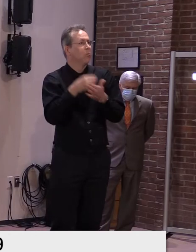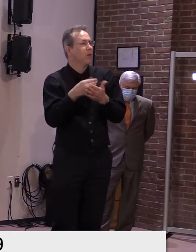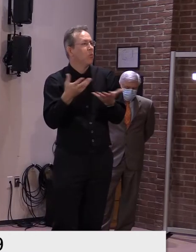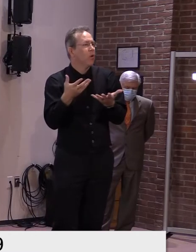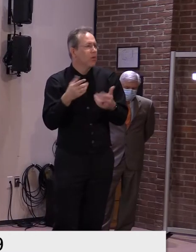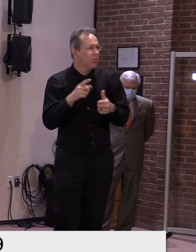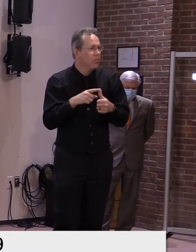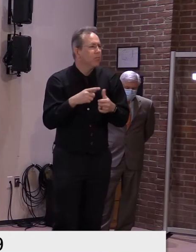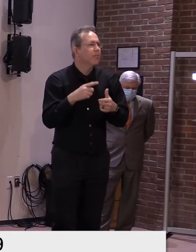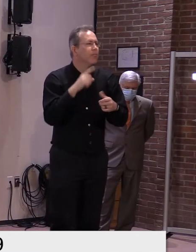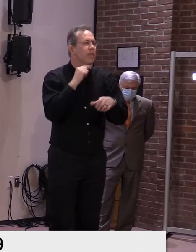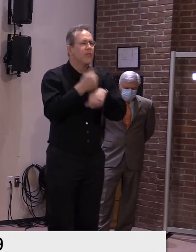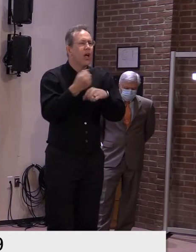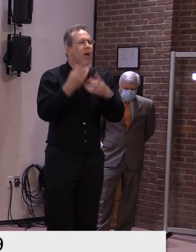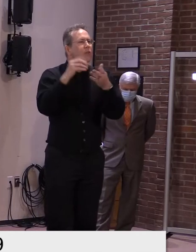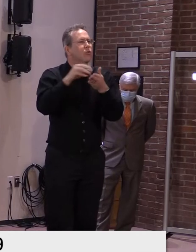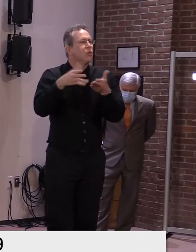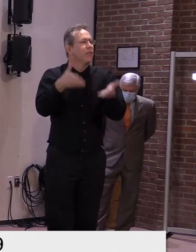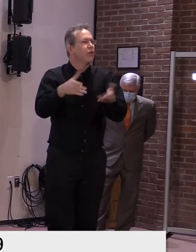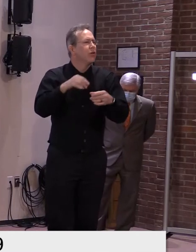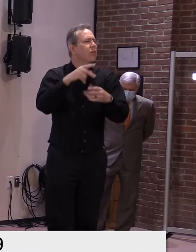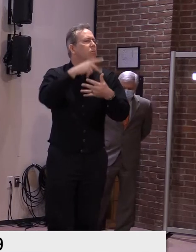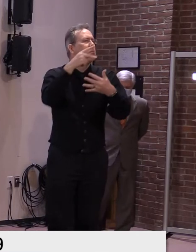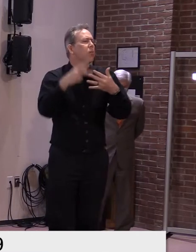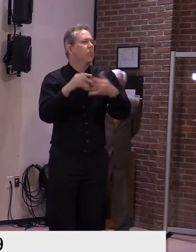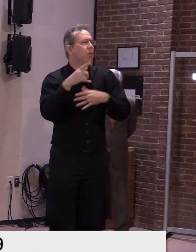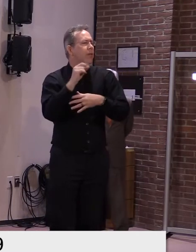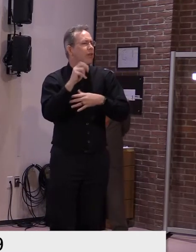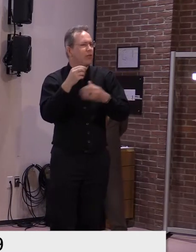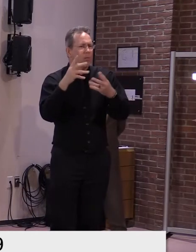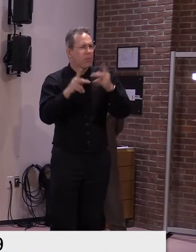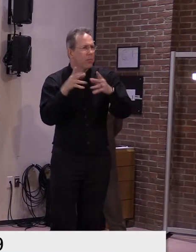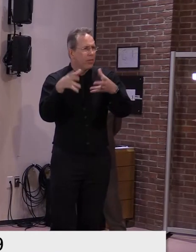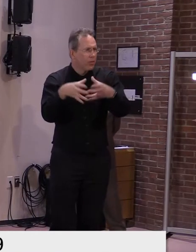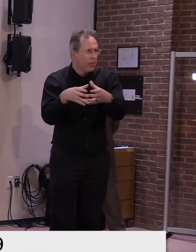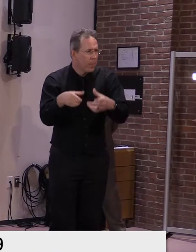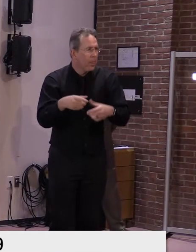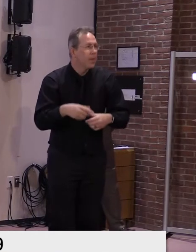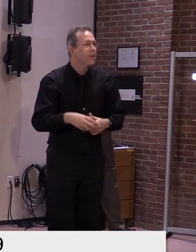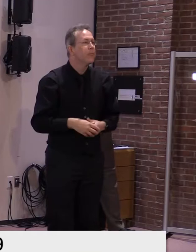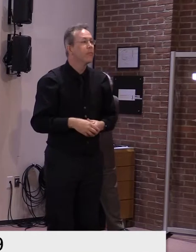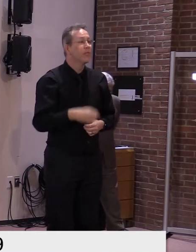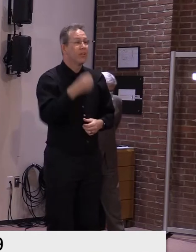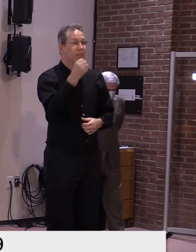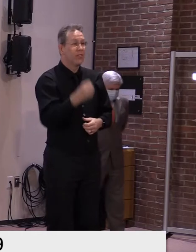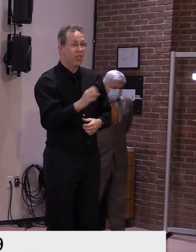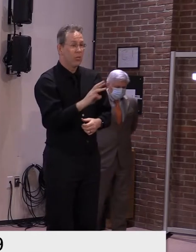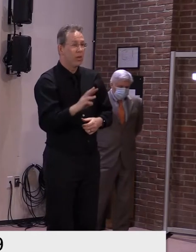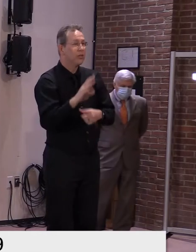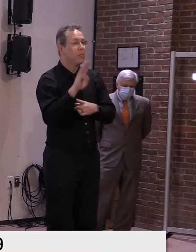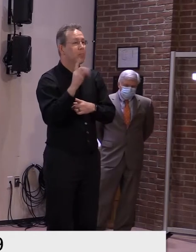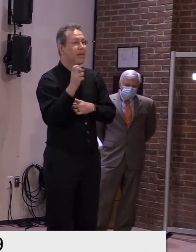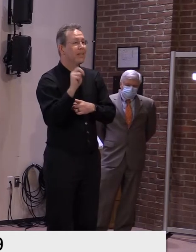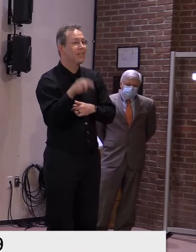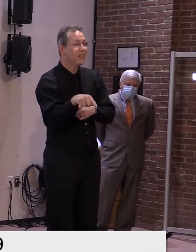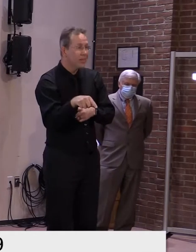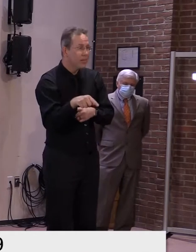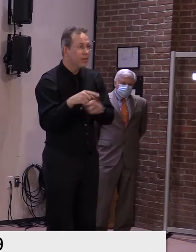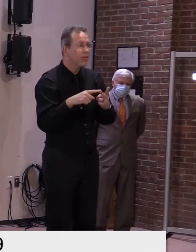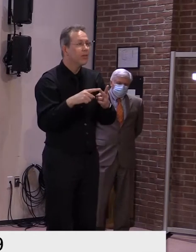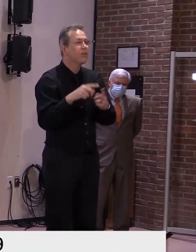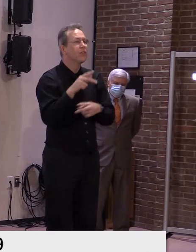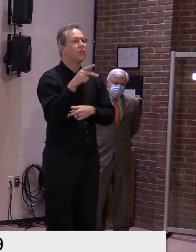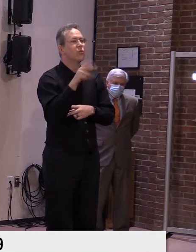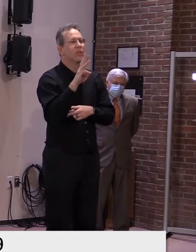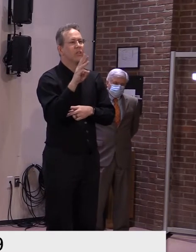and poverty. The Southwest Vermont Supervisory Union in Bennington will receive about $26 million. Burlington School District